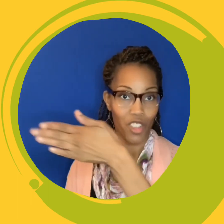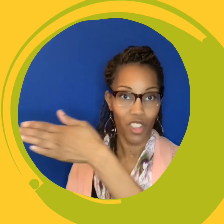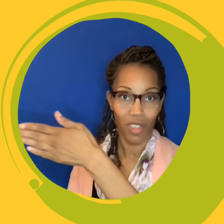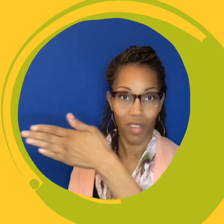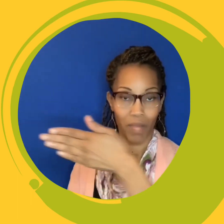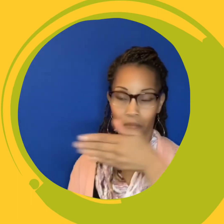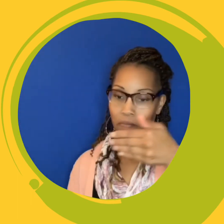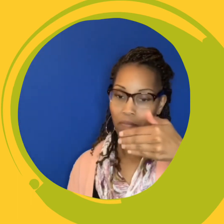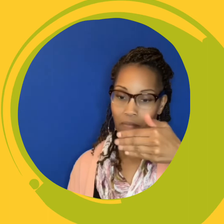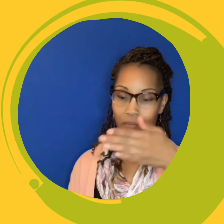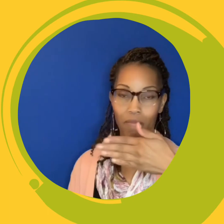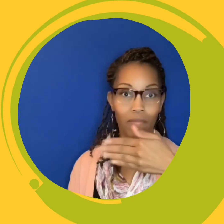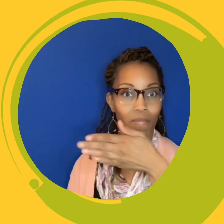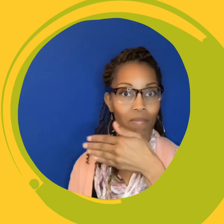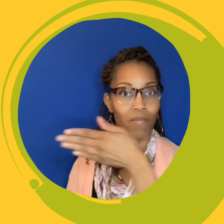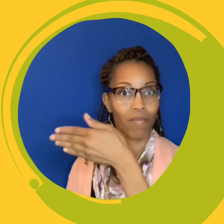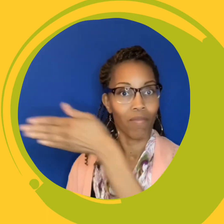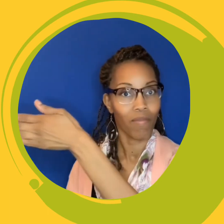Fish.